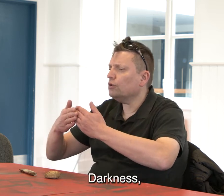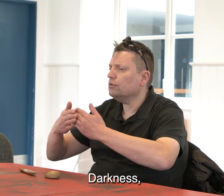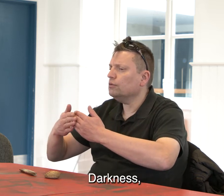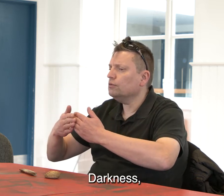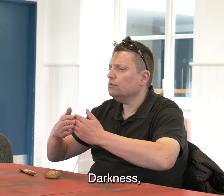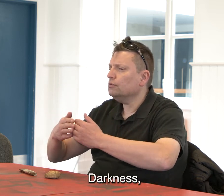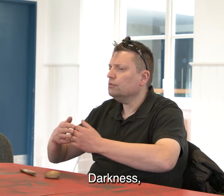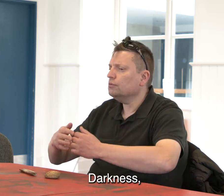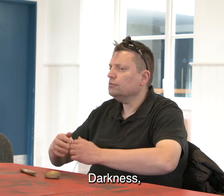Darkness.